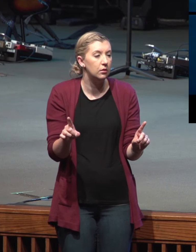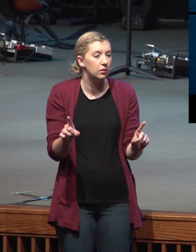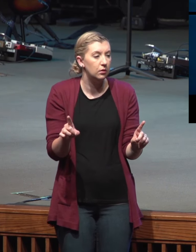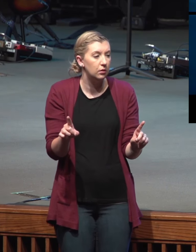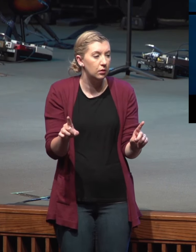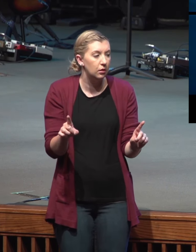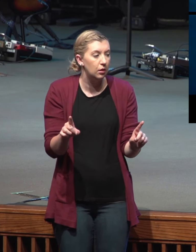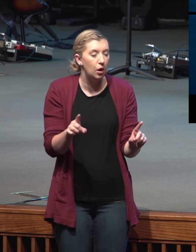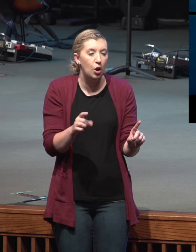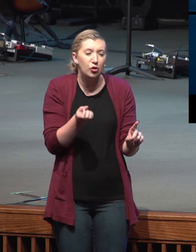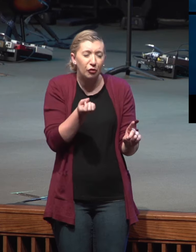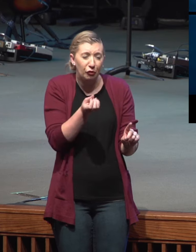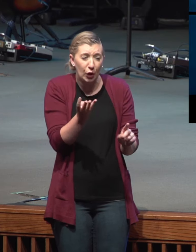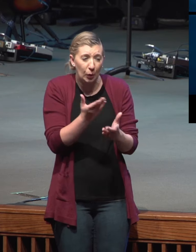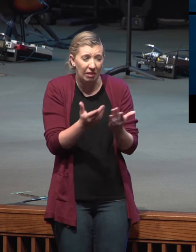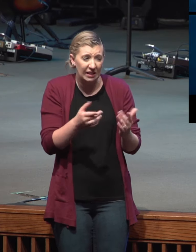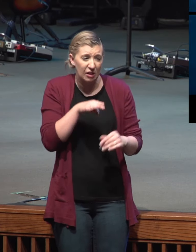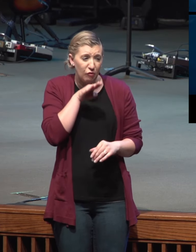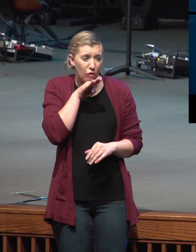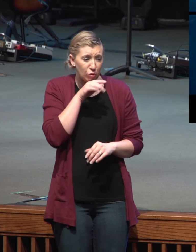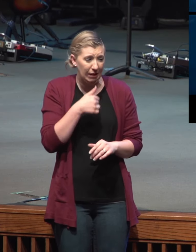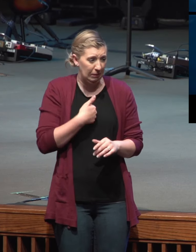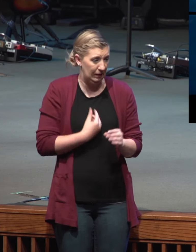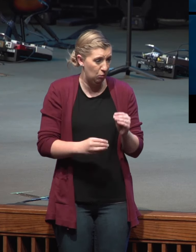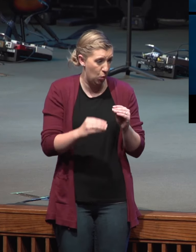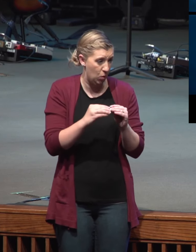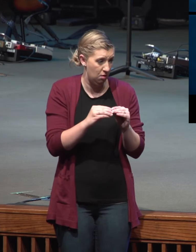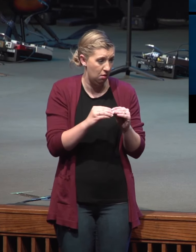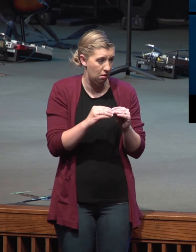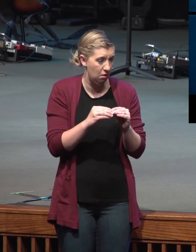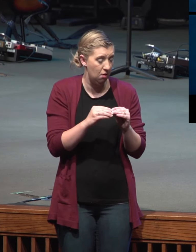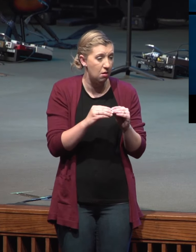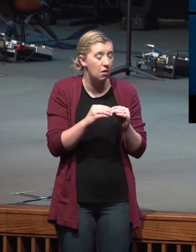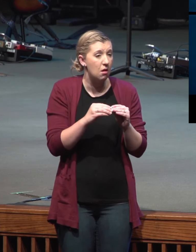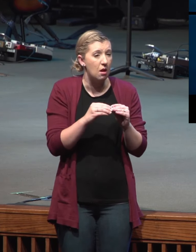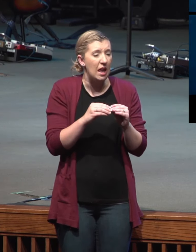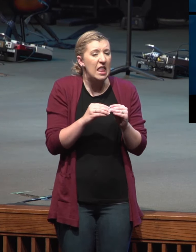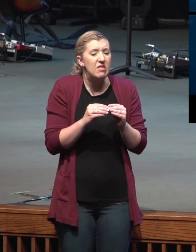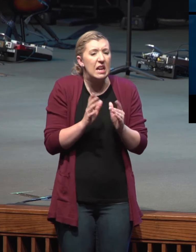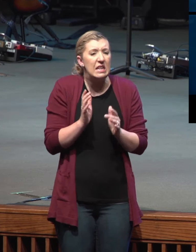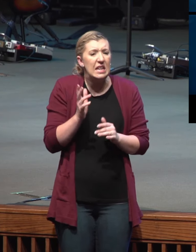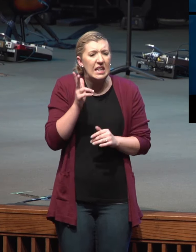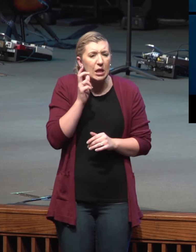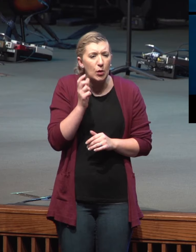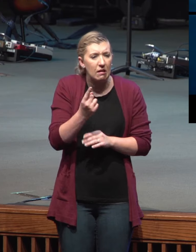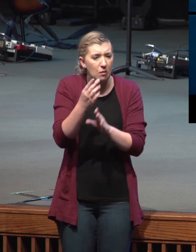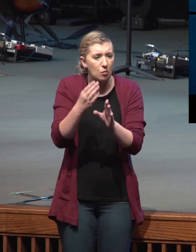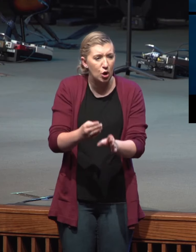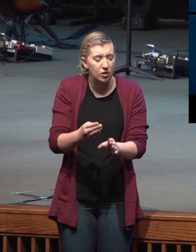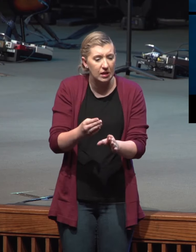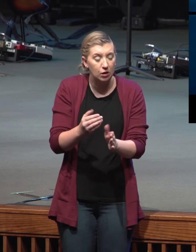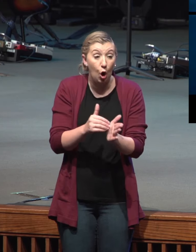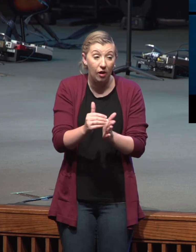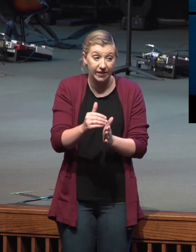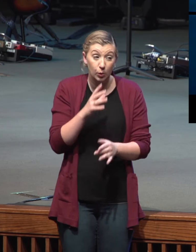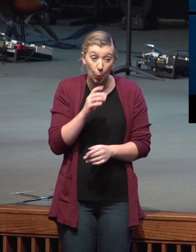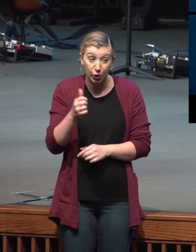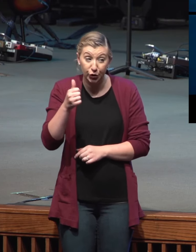There are really few things that frustrate me more than hearing someone, oftentimes